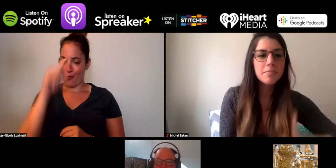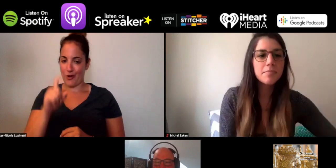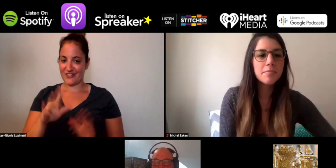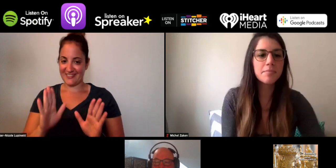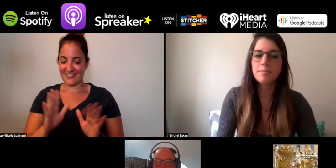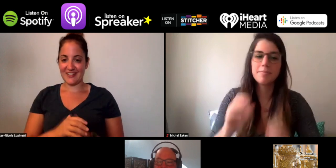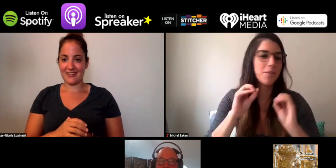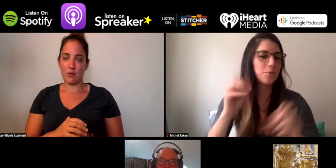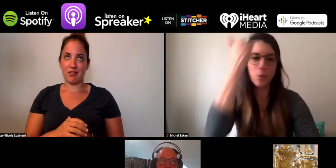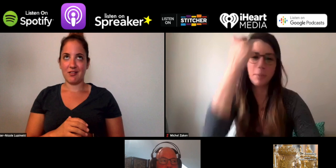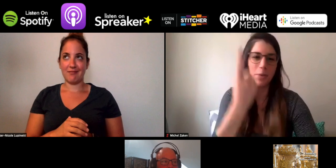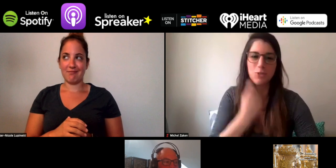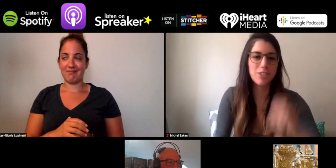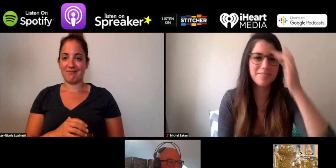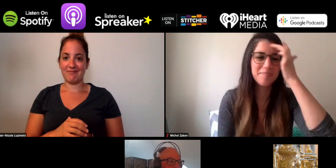Or